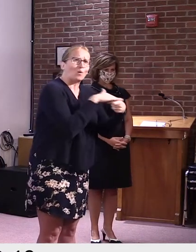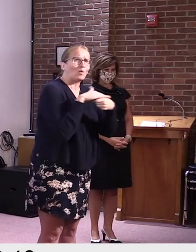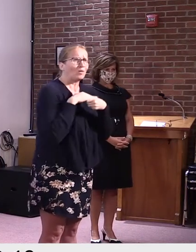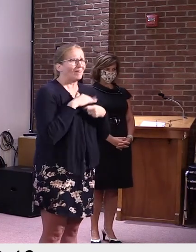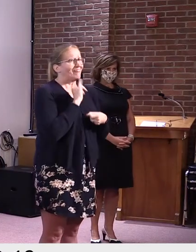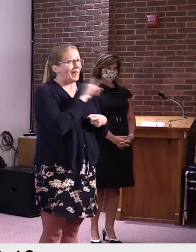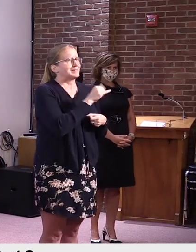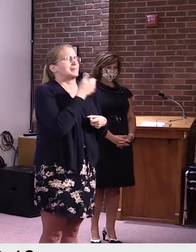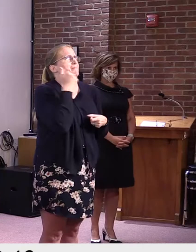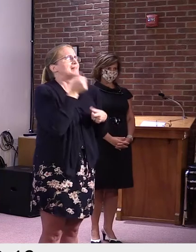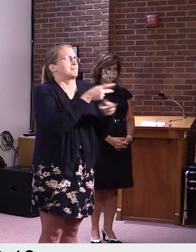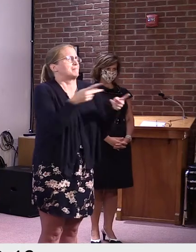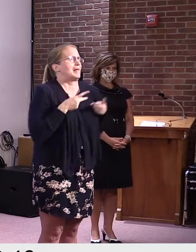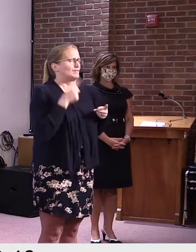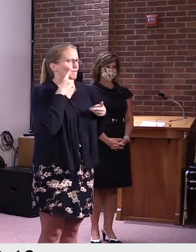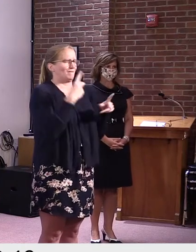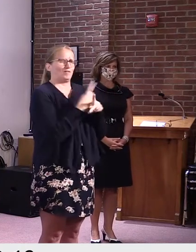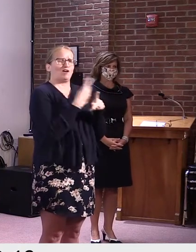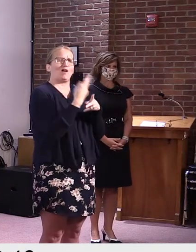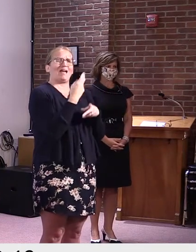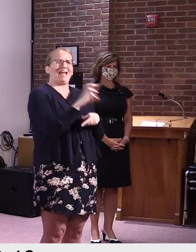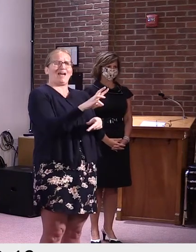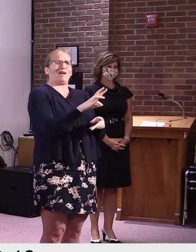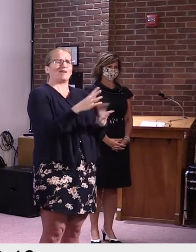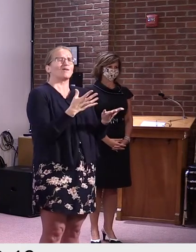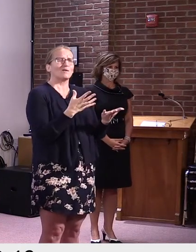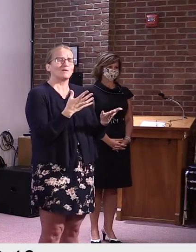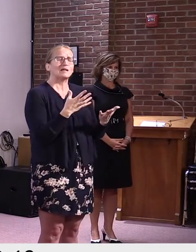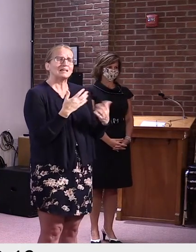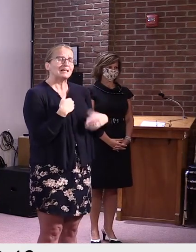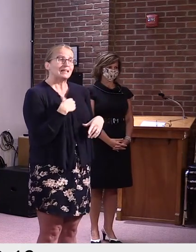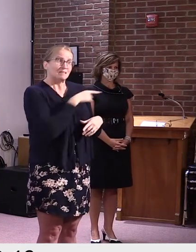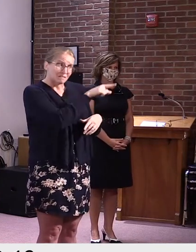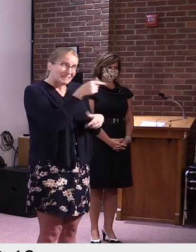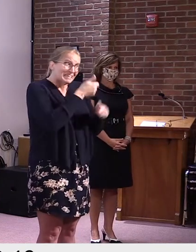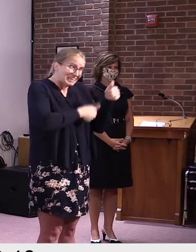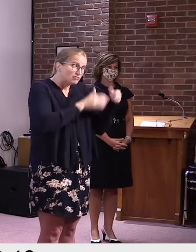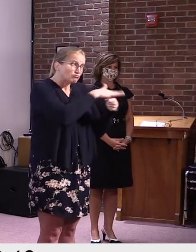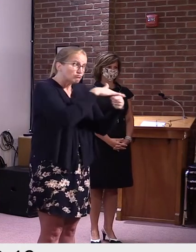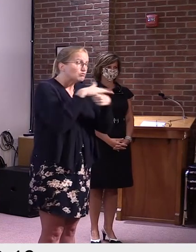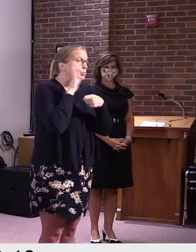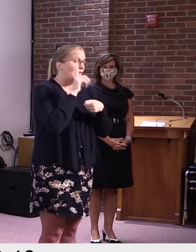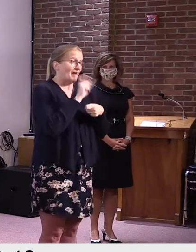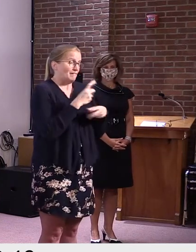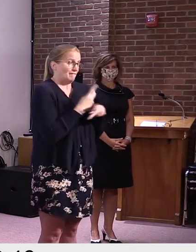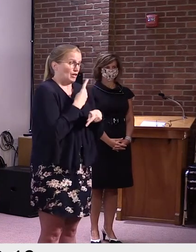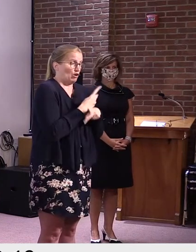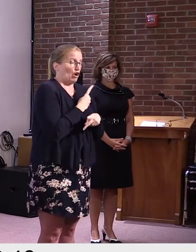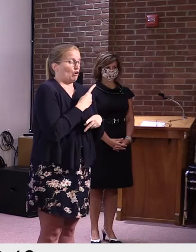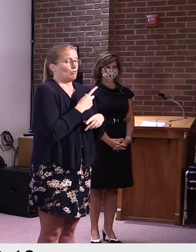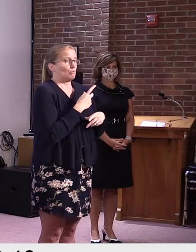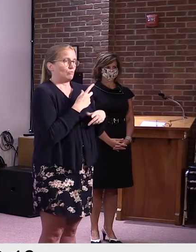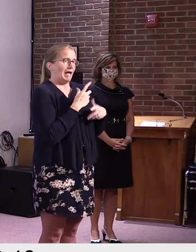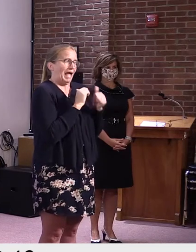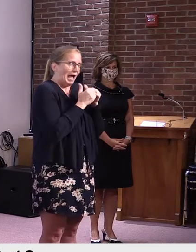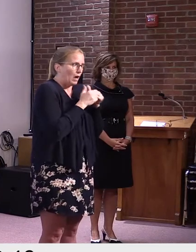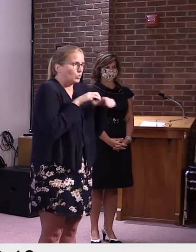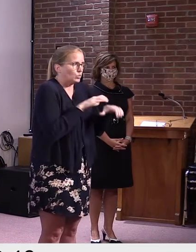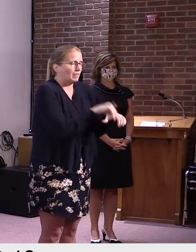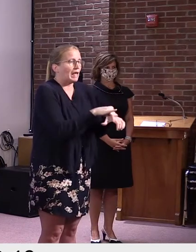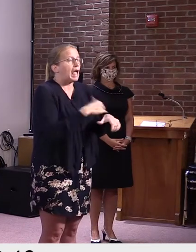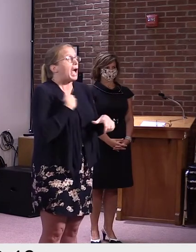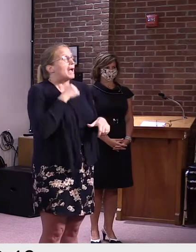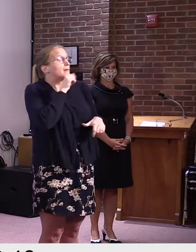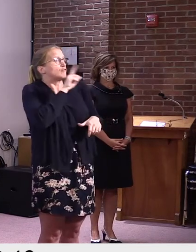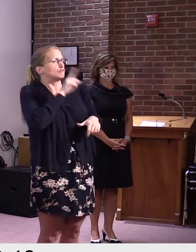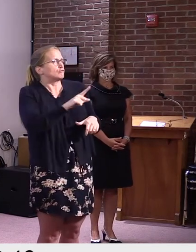lot of planning to implement the guidance. I'm not sure to what extent implementation should be guided at the state level. We're certainly there to